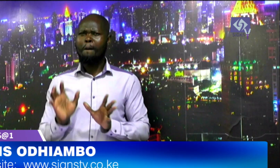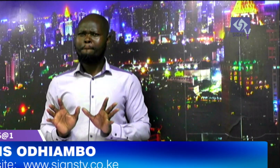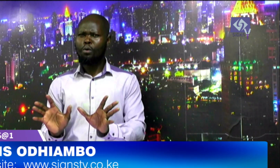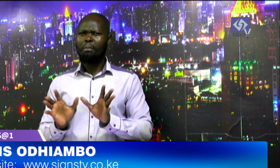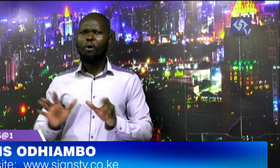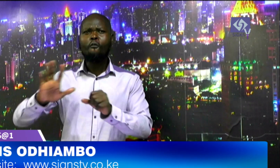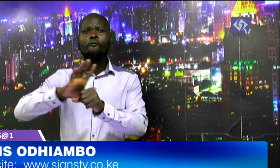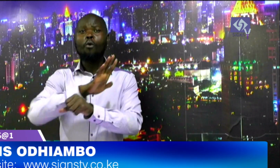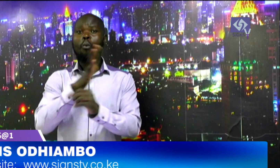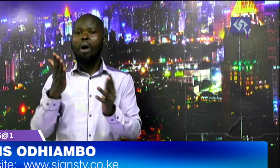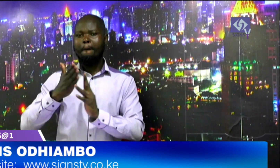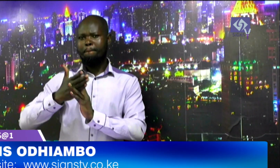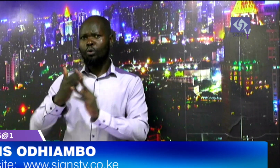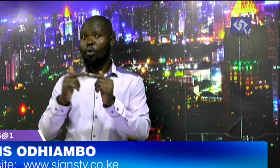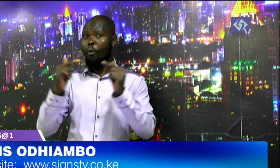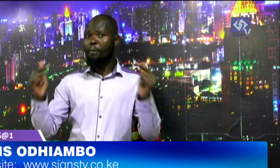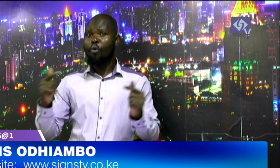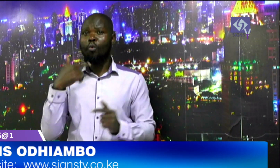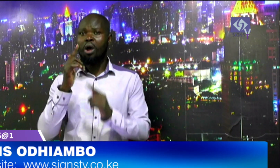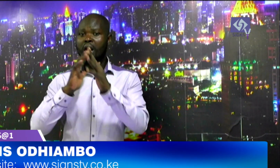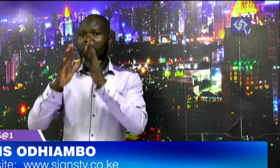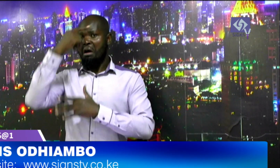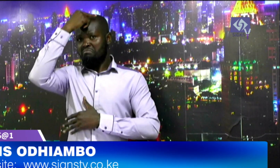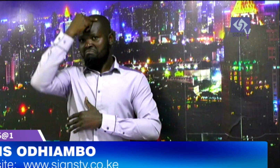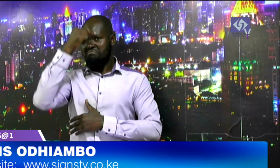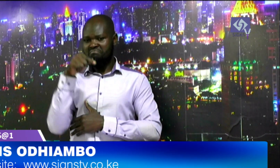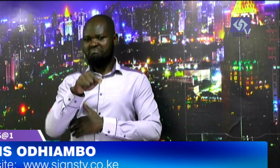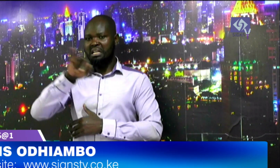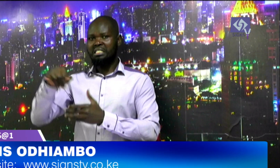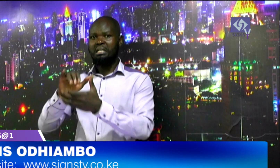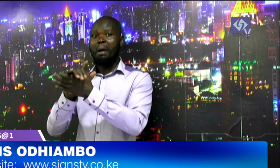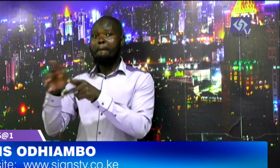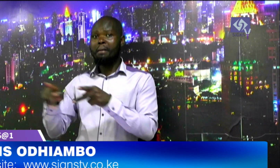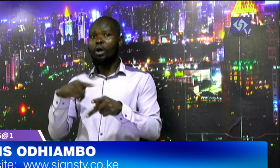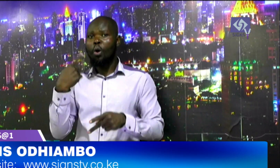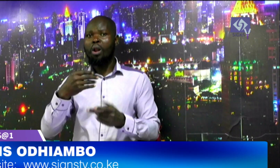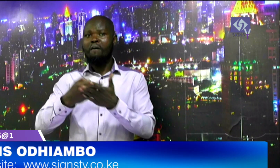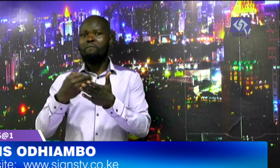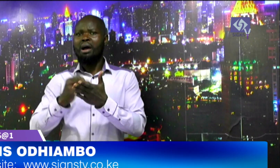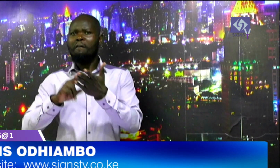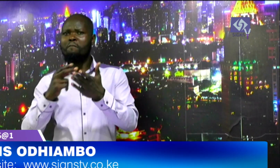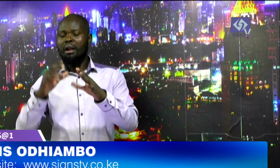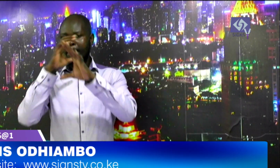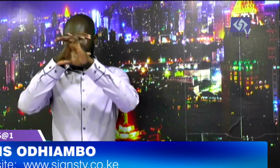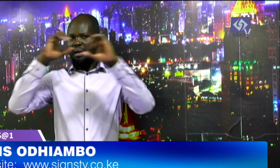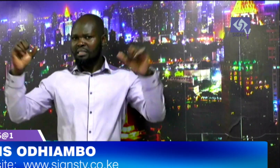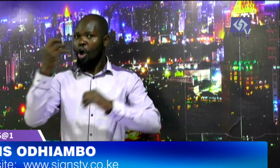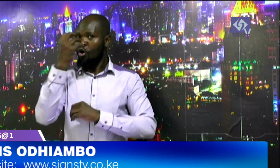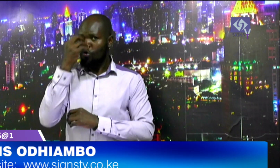The leadership change comes after months of push and pull between the opposition, Speaker Moses Wetangula, and the